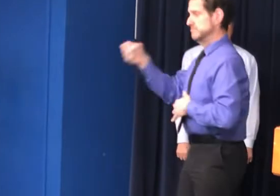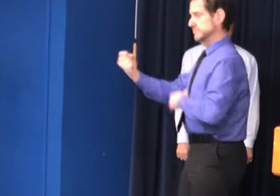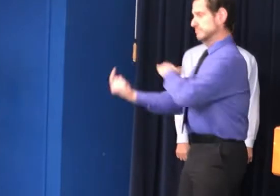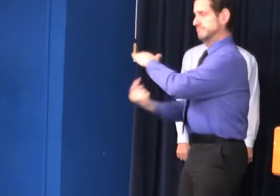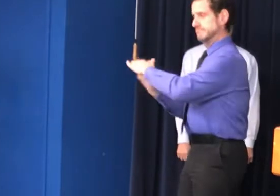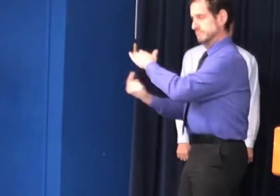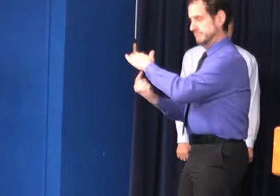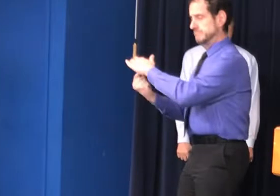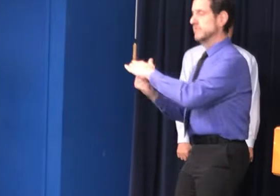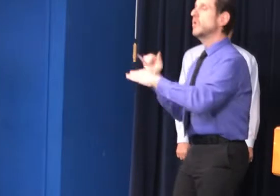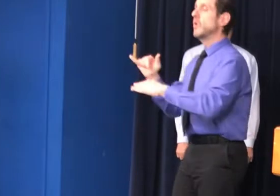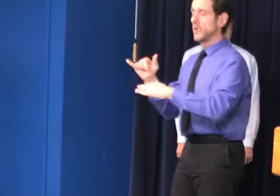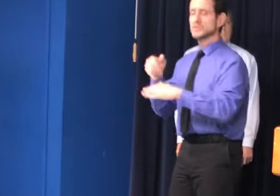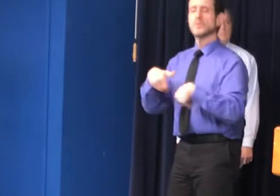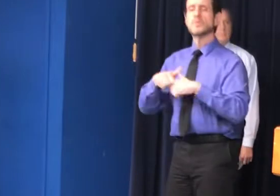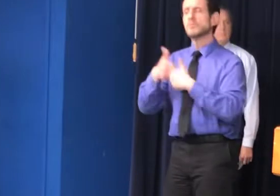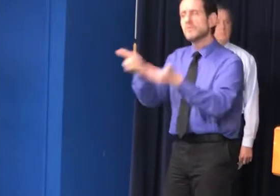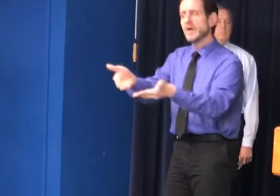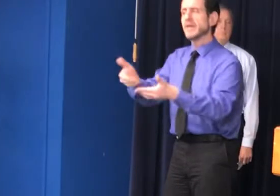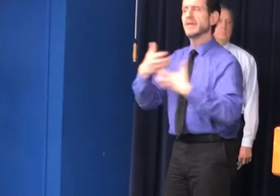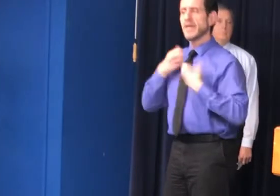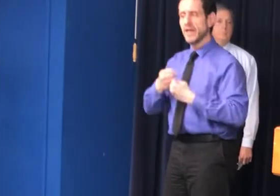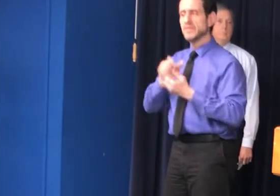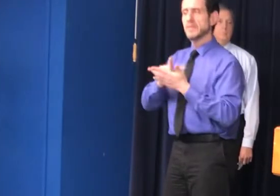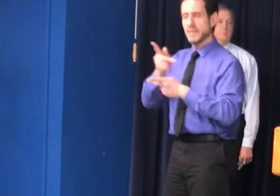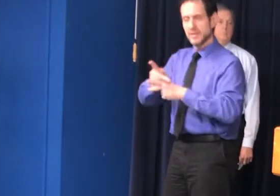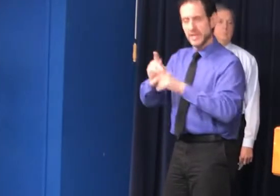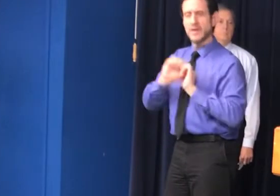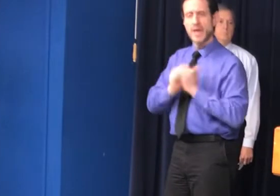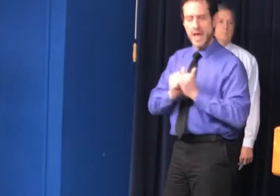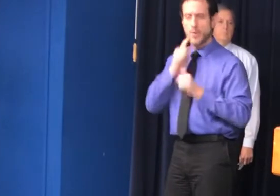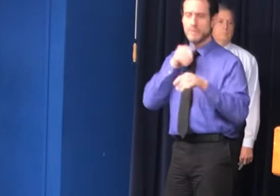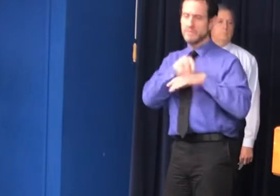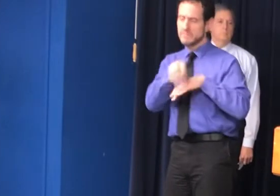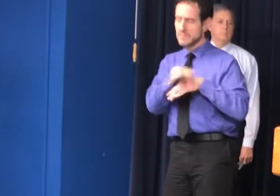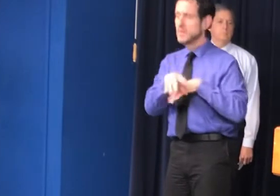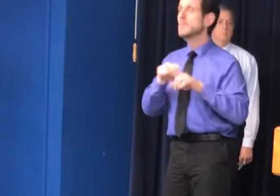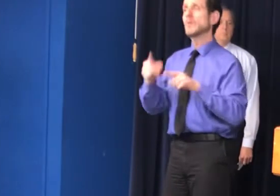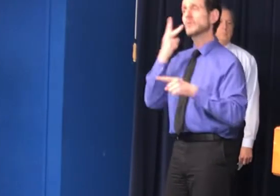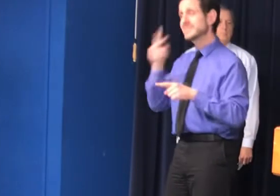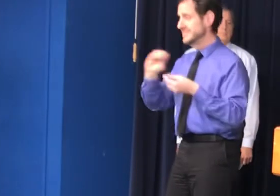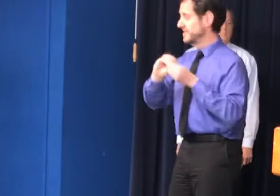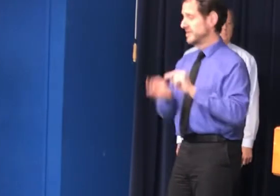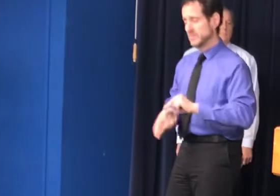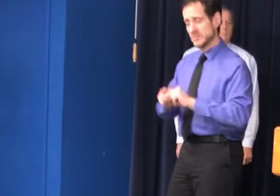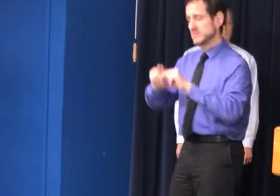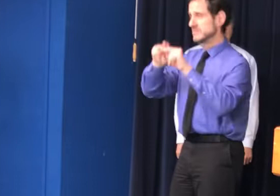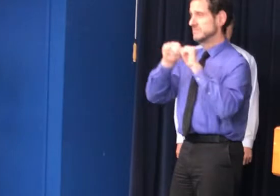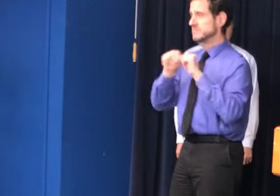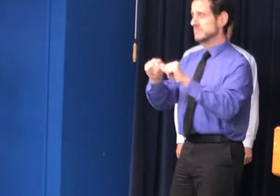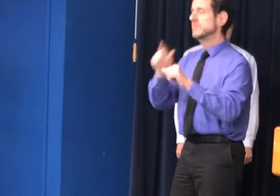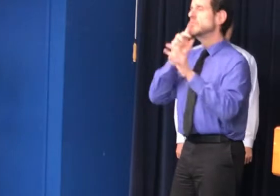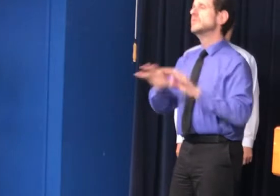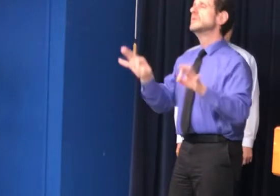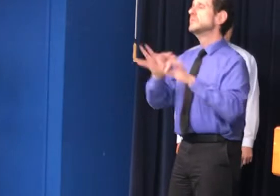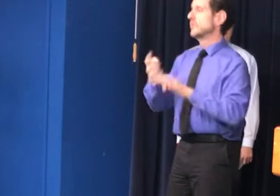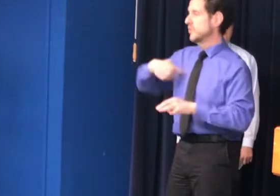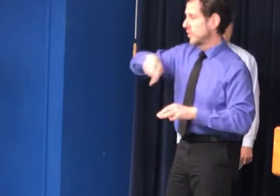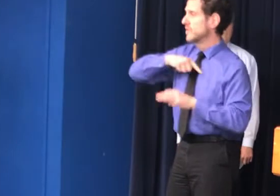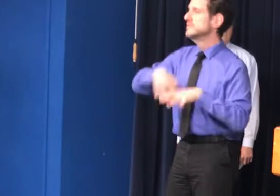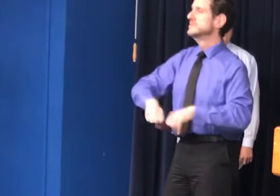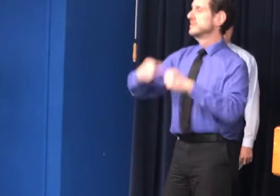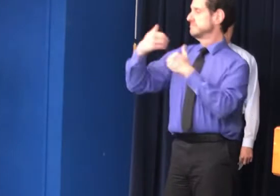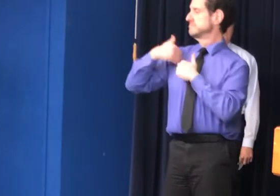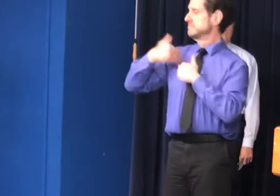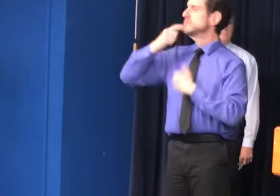medical care. But we will see cases continue to grow, which is why it's so important that we all take action to reduce